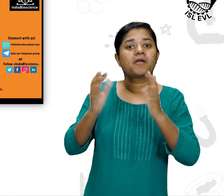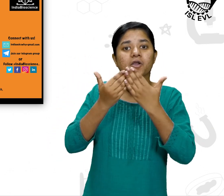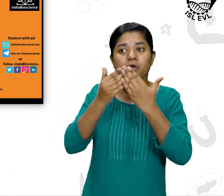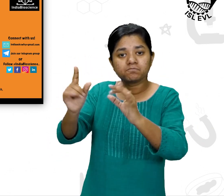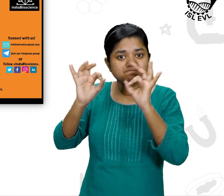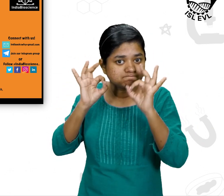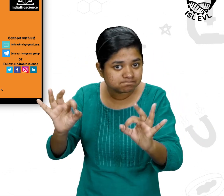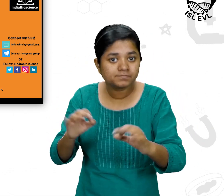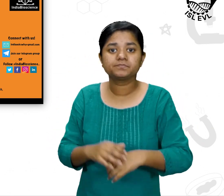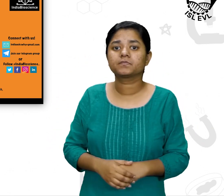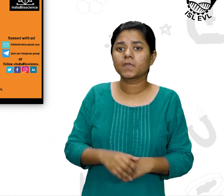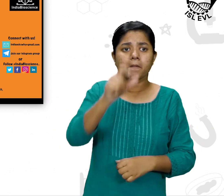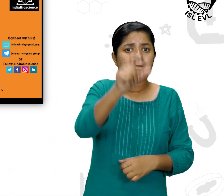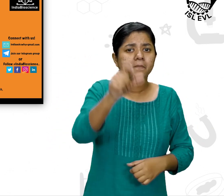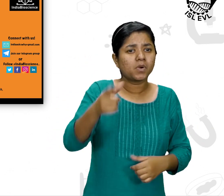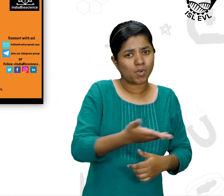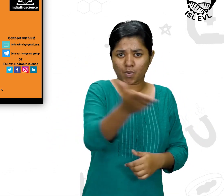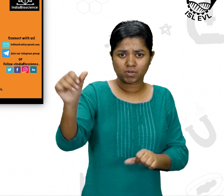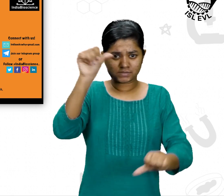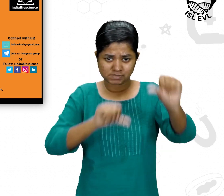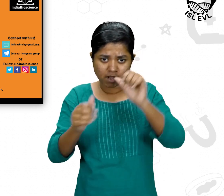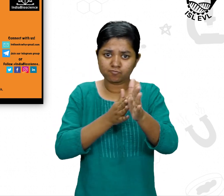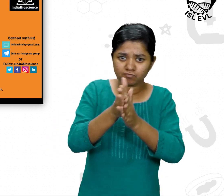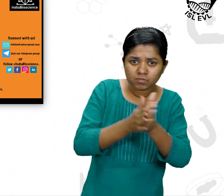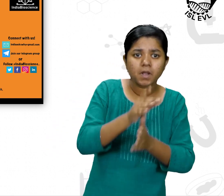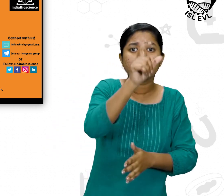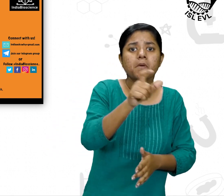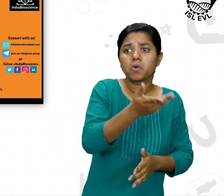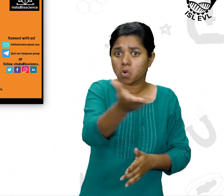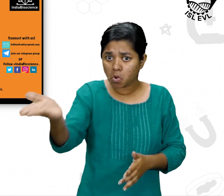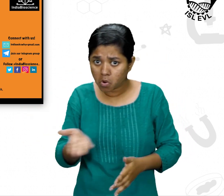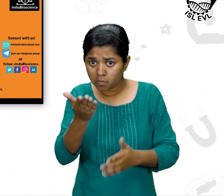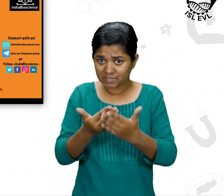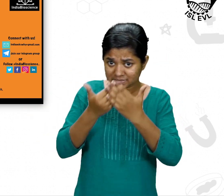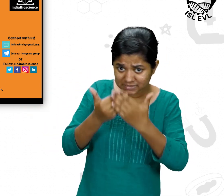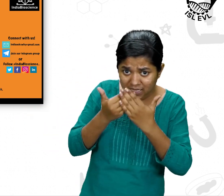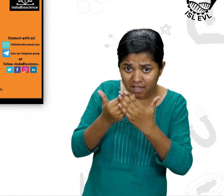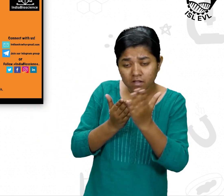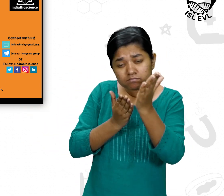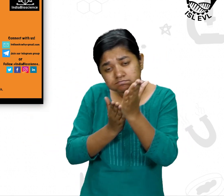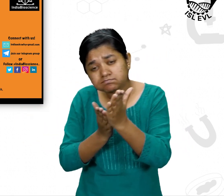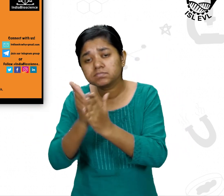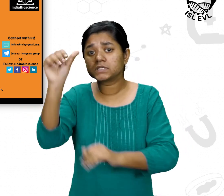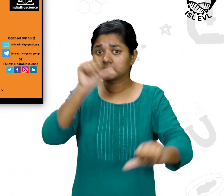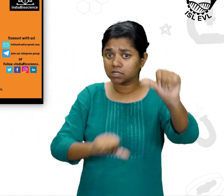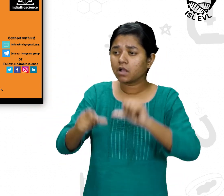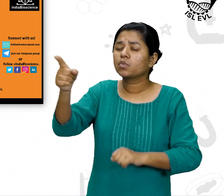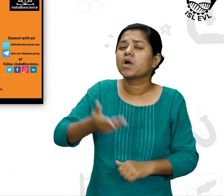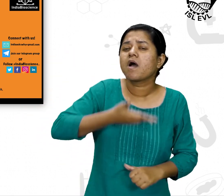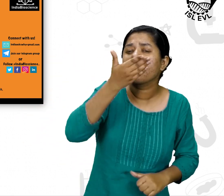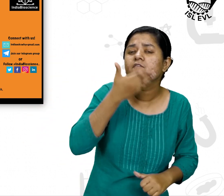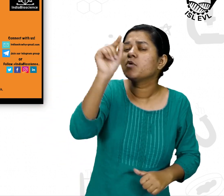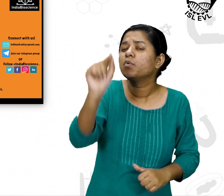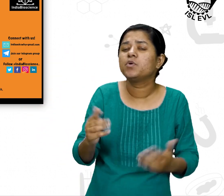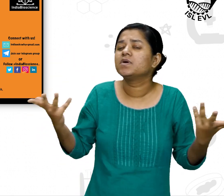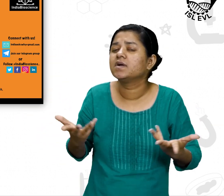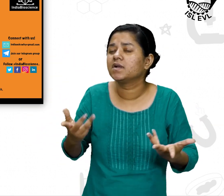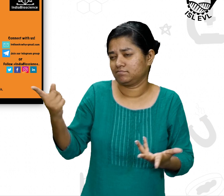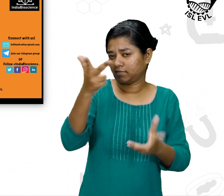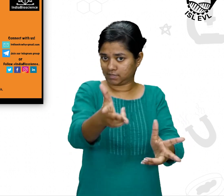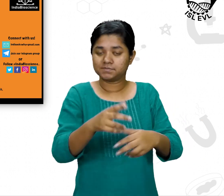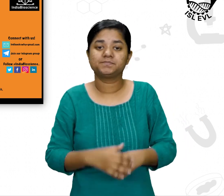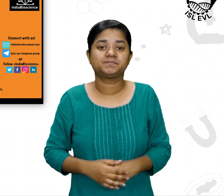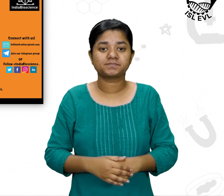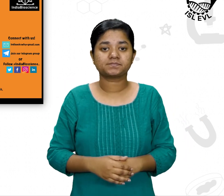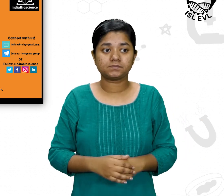people who are interested in career in science? Okay, so for people who are interested in science, I think the most amazing thing